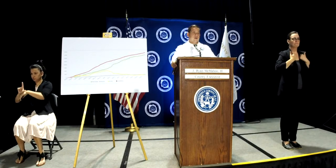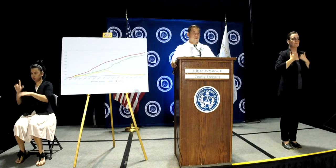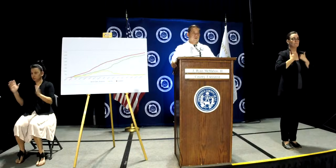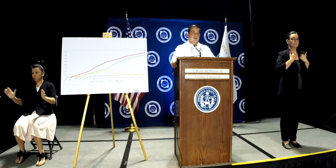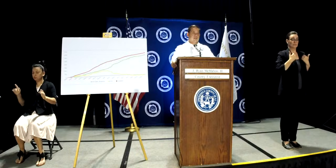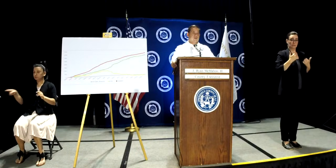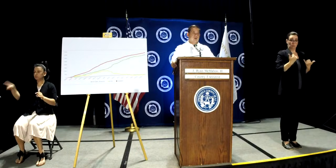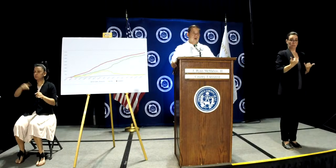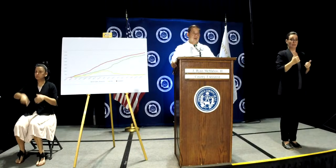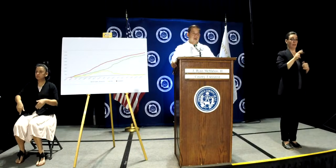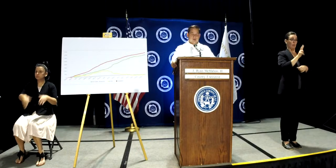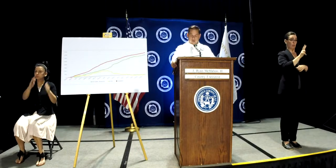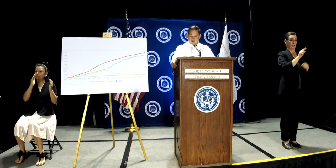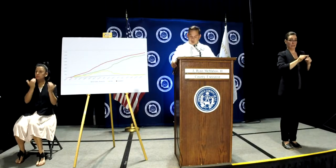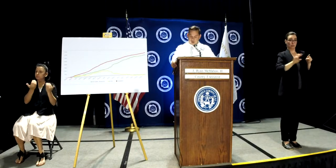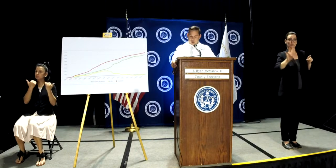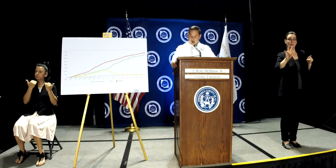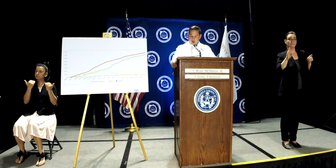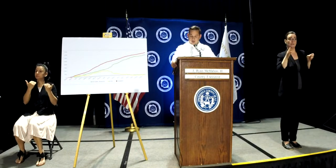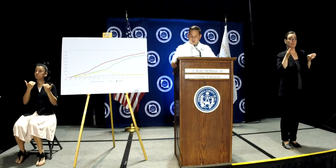Narcan and also get some Narcan.